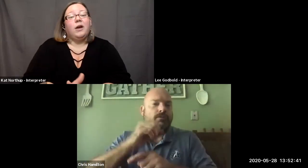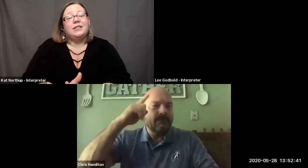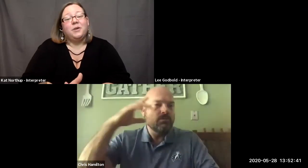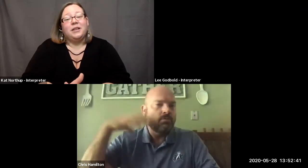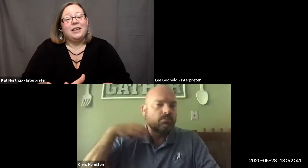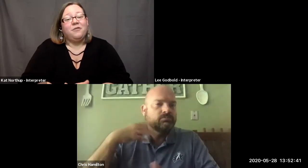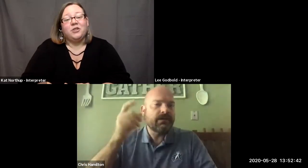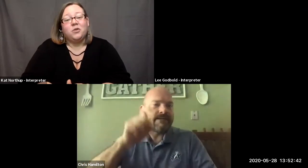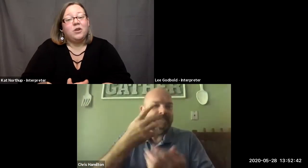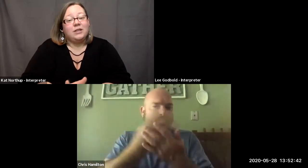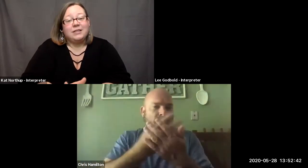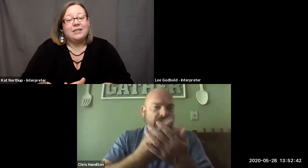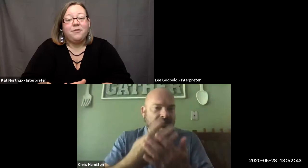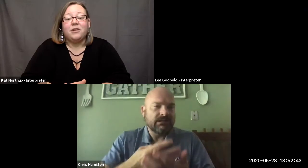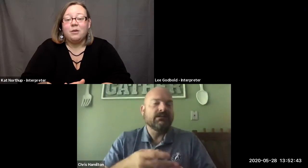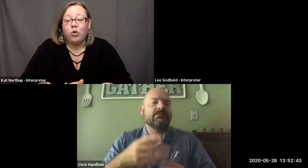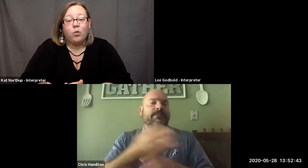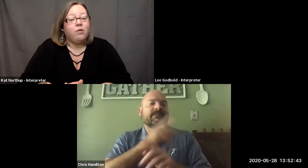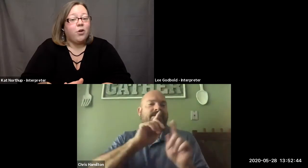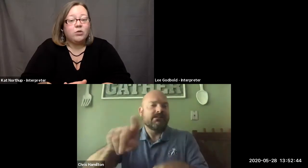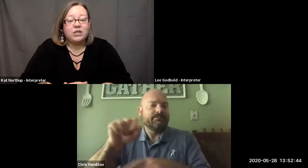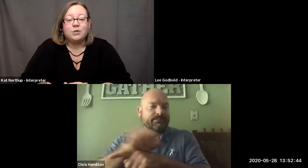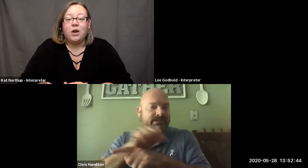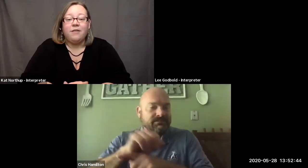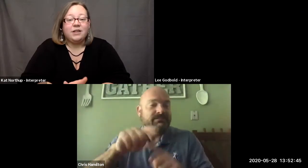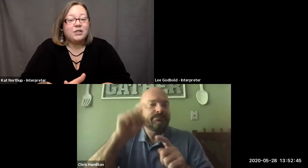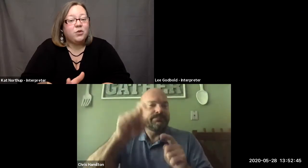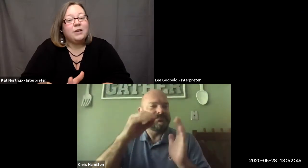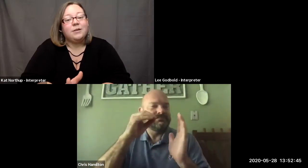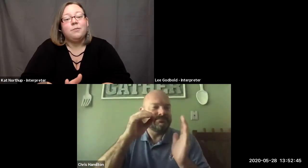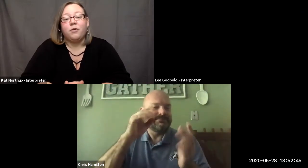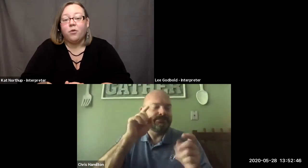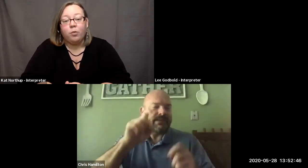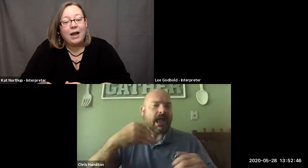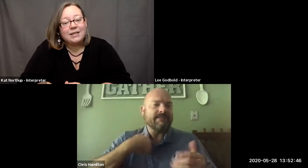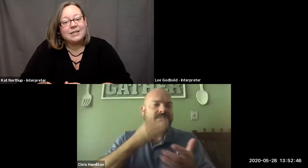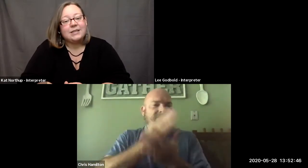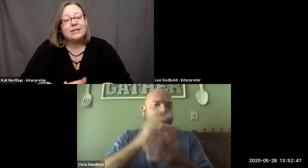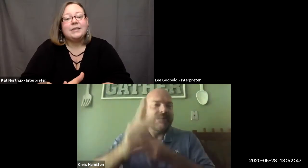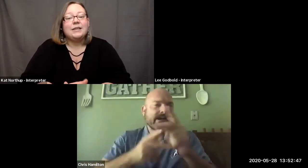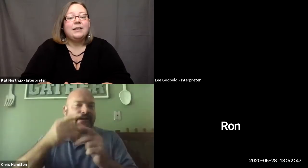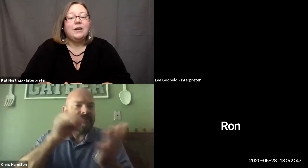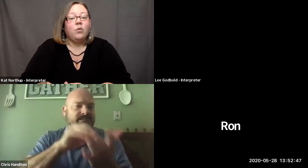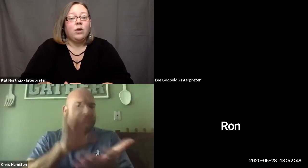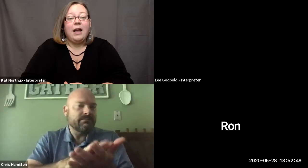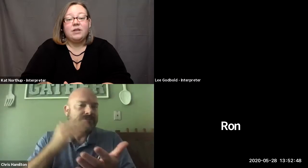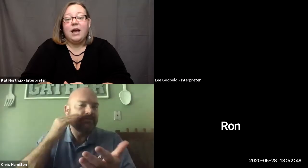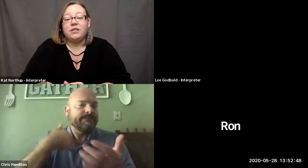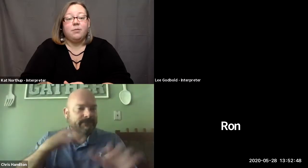Okay, so I think for sure it's definitely more work for coaches. We're having to screen before practices. We're going to have some kind